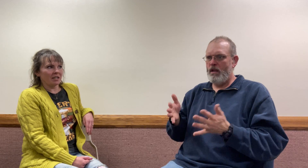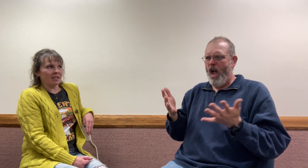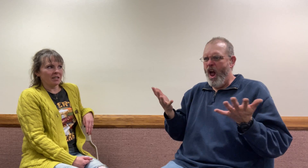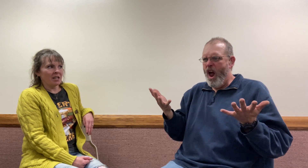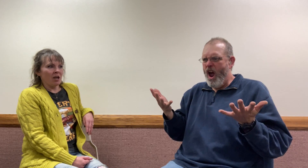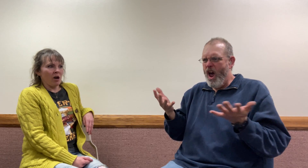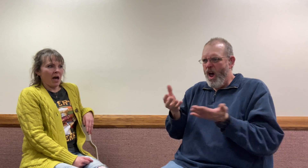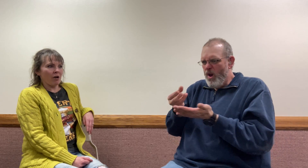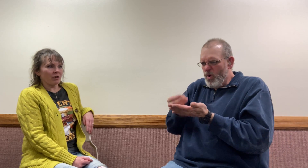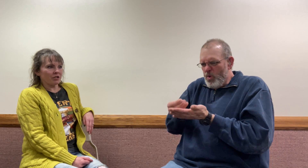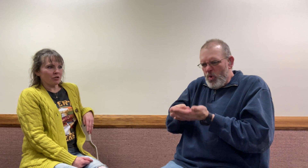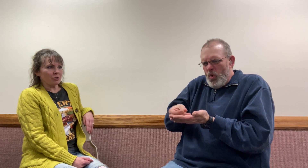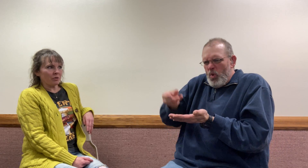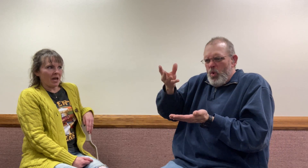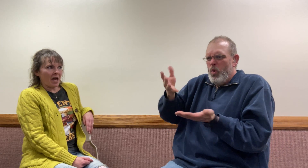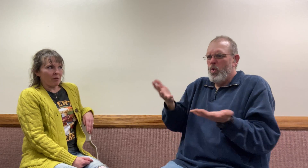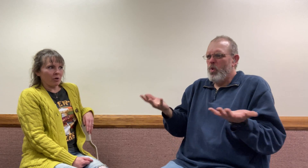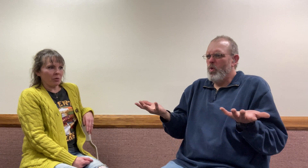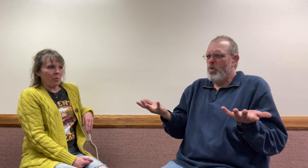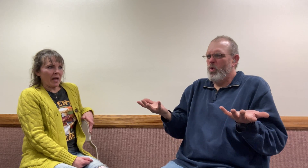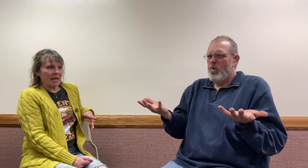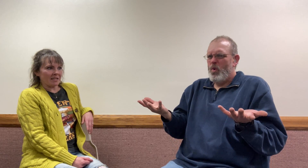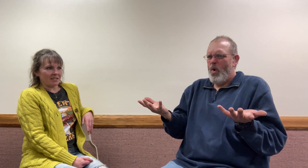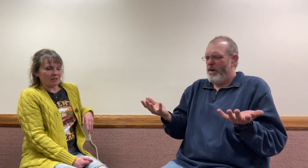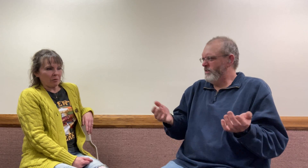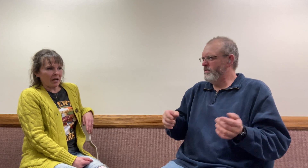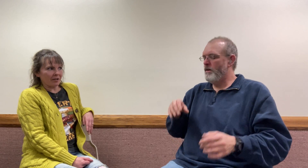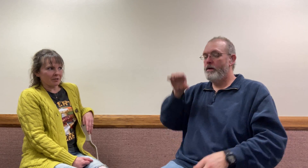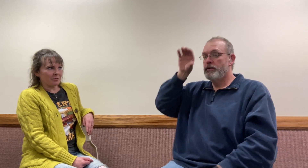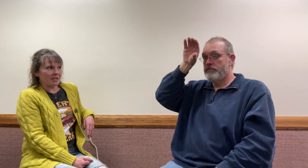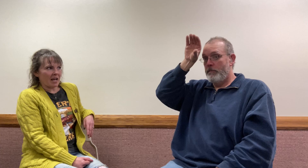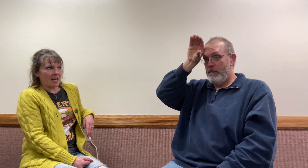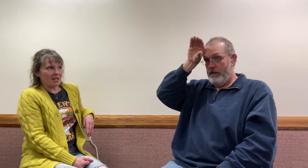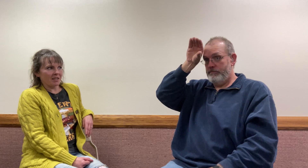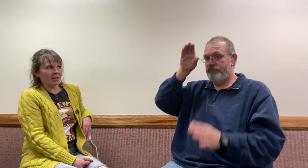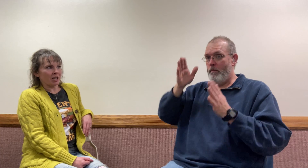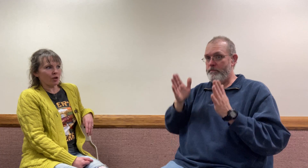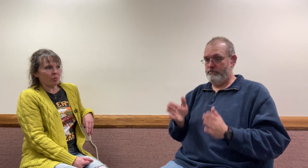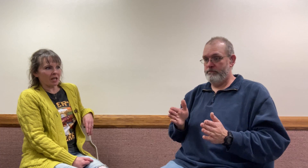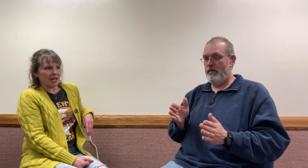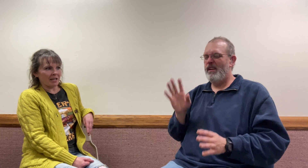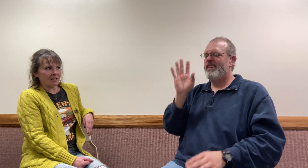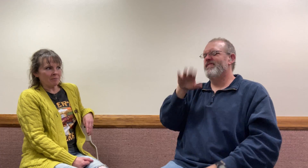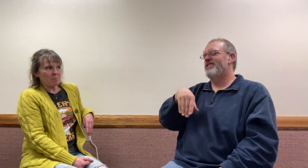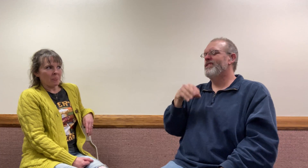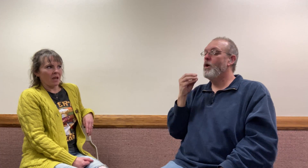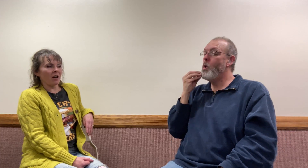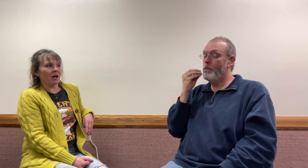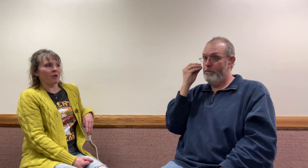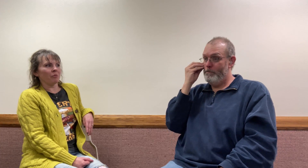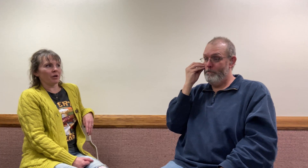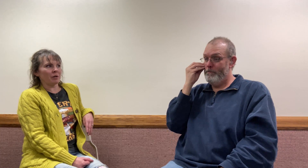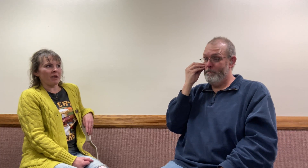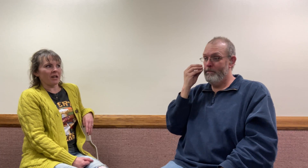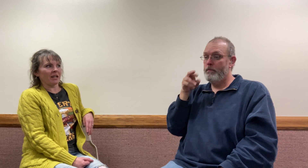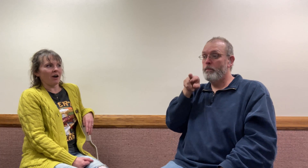Russian, how could you do that? What a waste. Why are you doing that? The Cuban guy, don't worry about it at